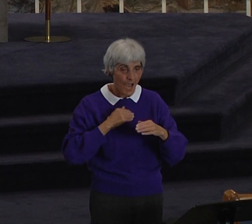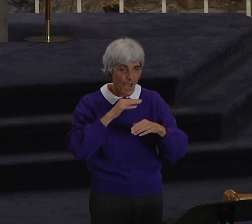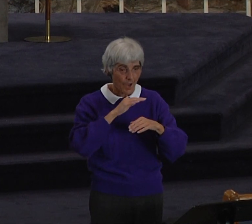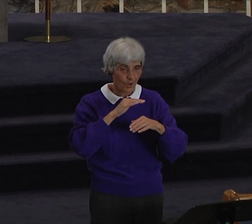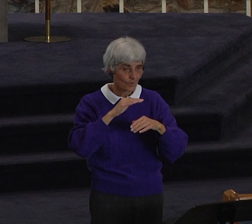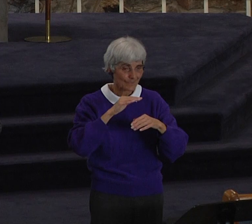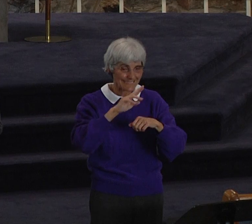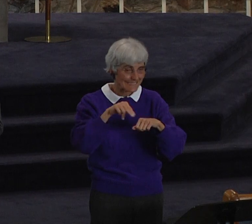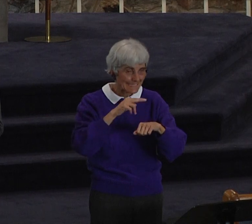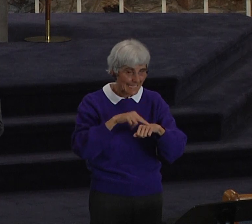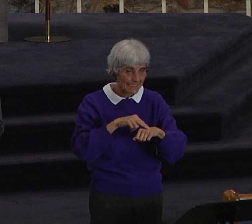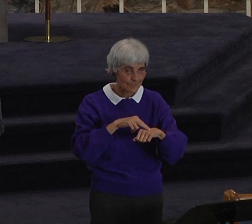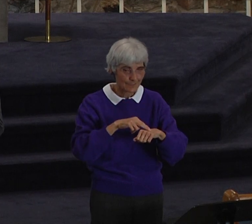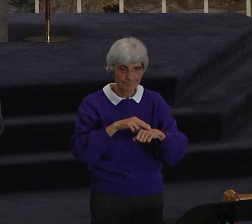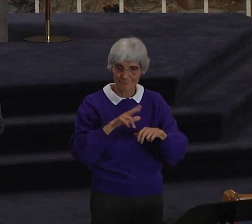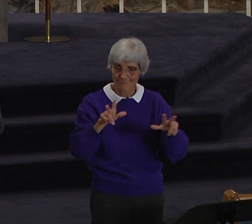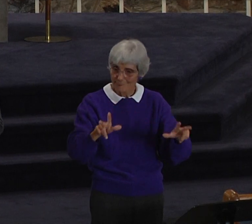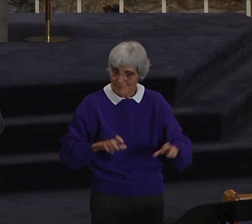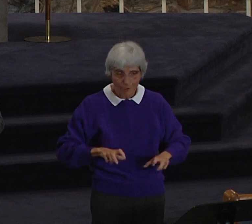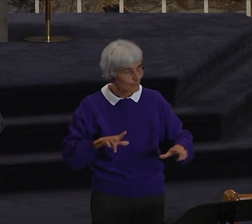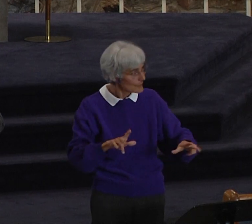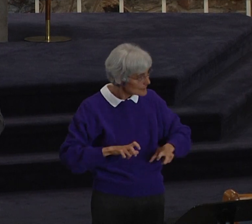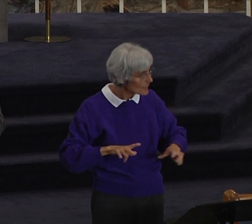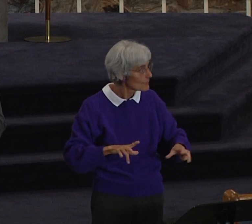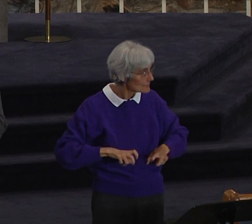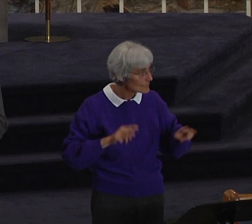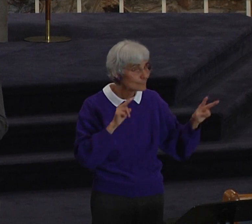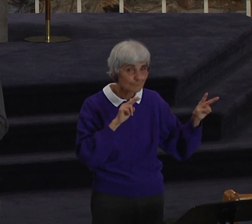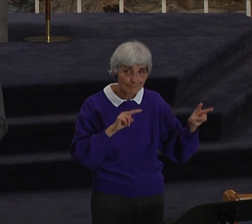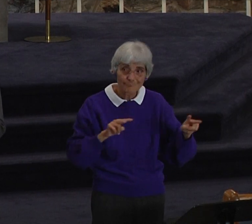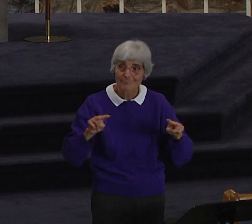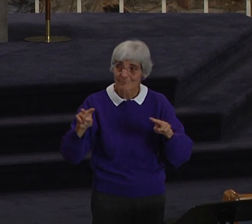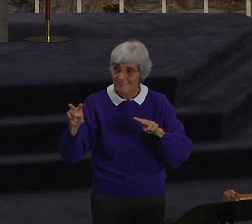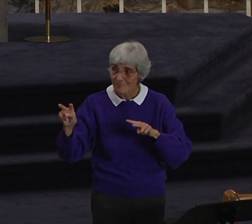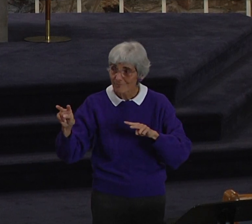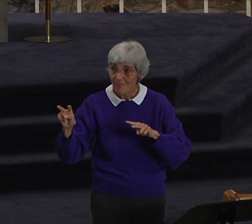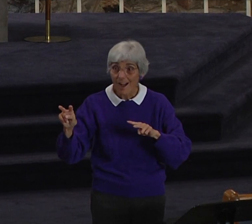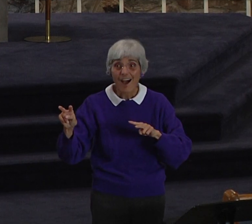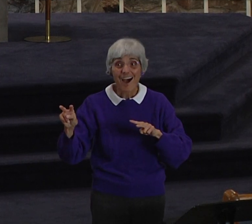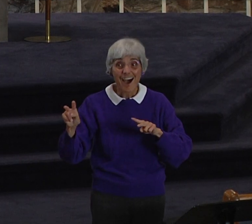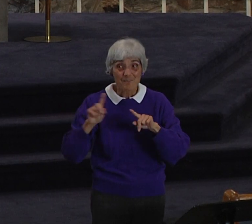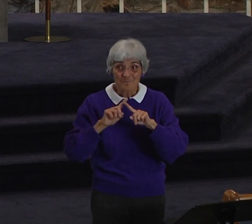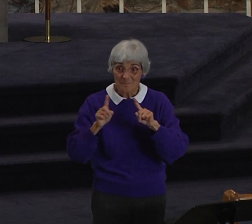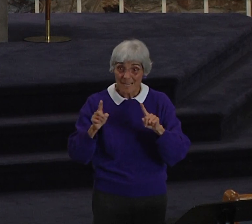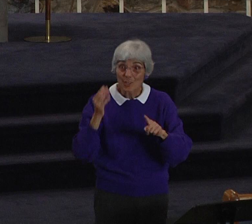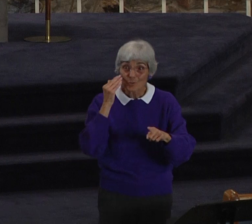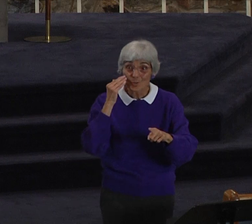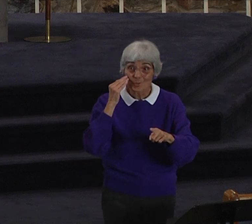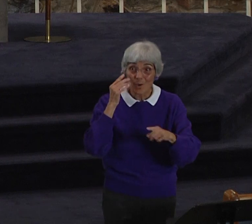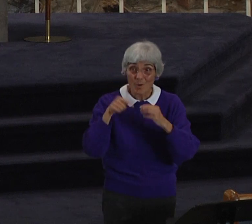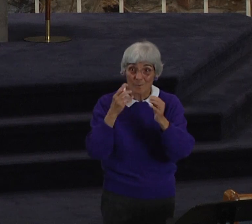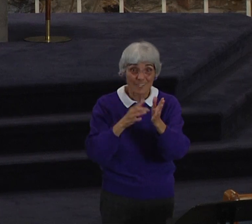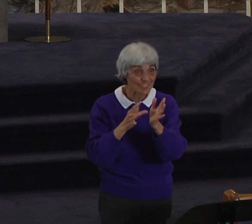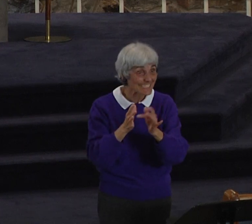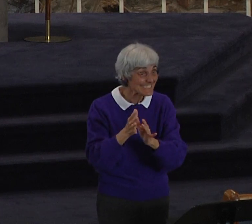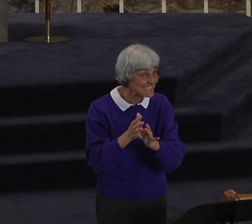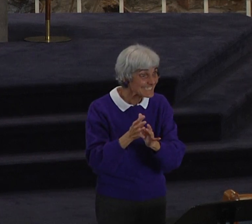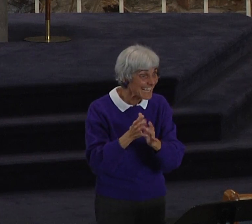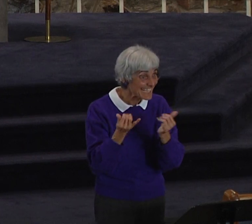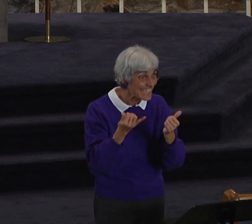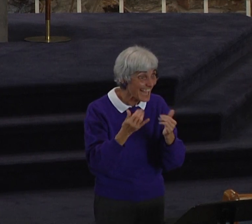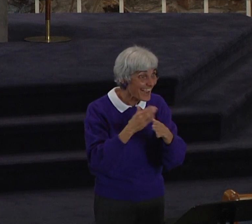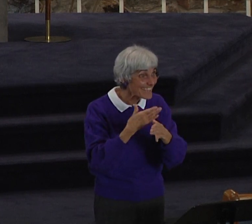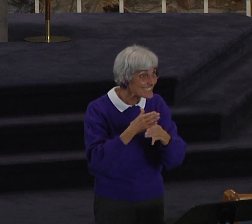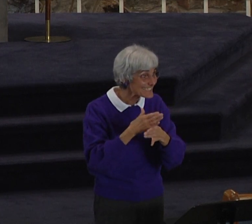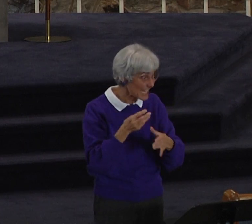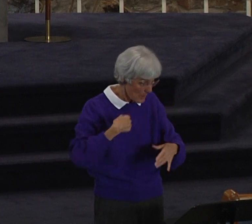with self-centeredness, and we can take them Jesus' words of forgiveness. We can share with them that